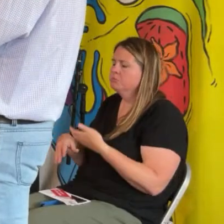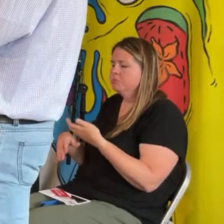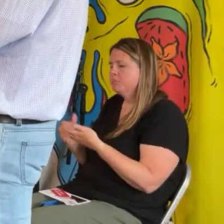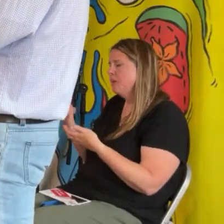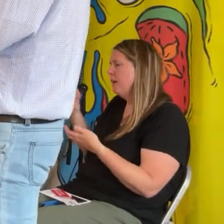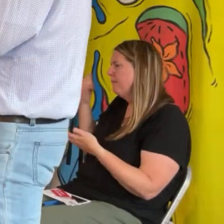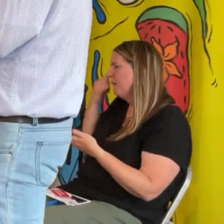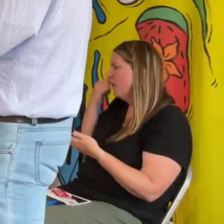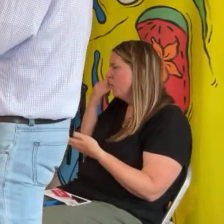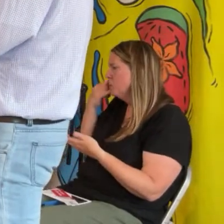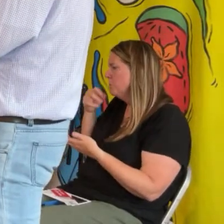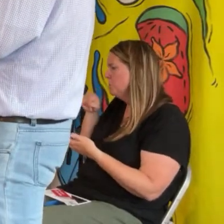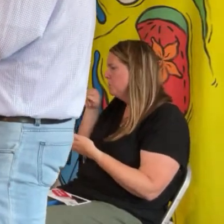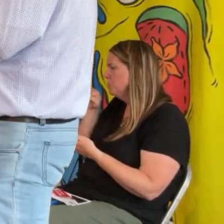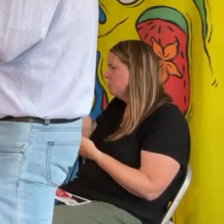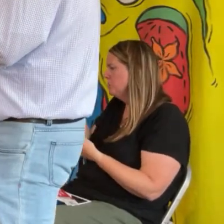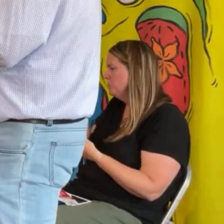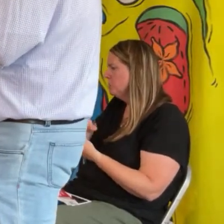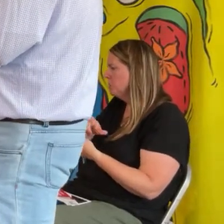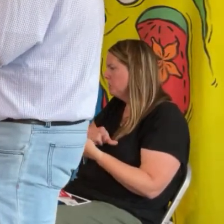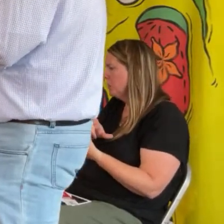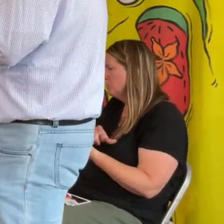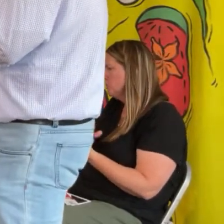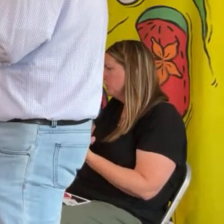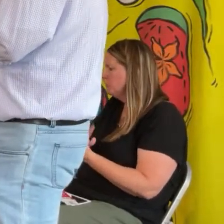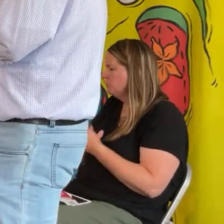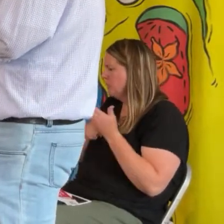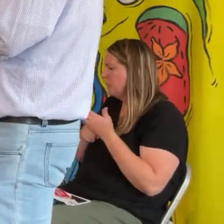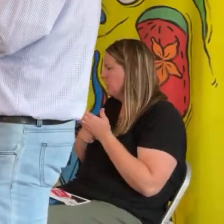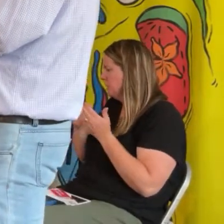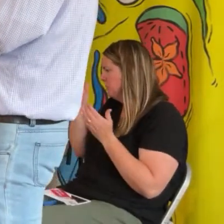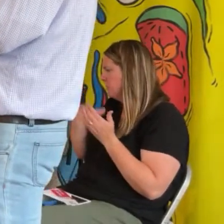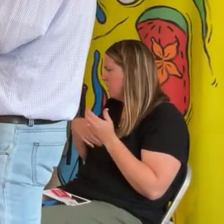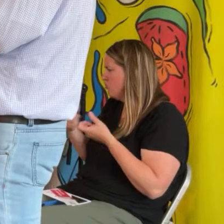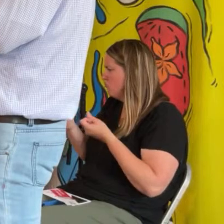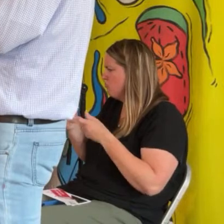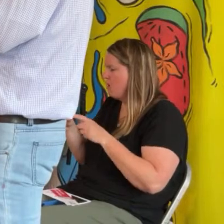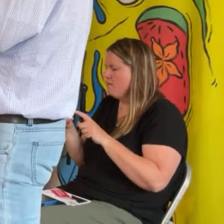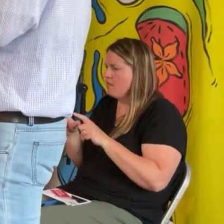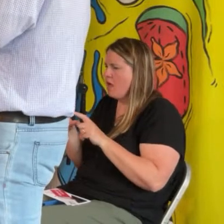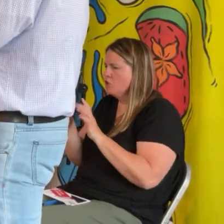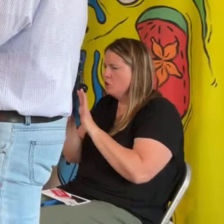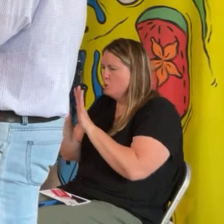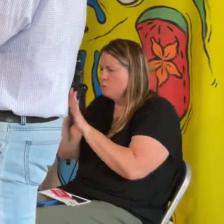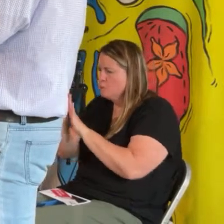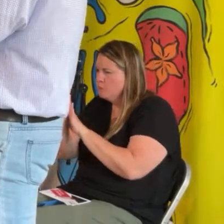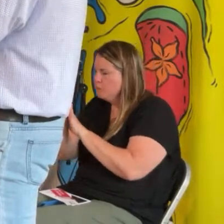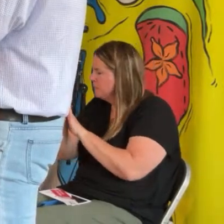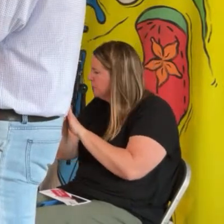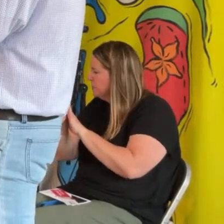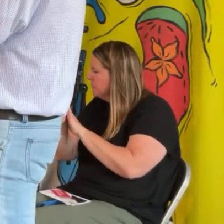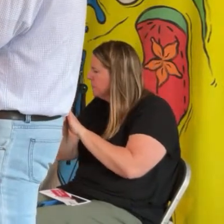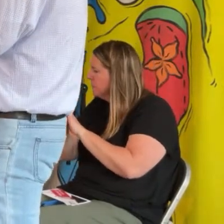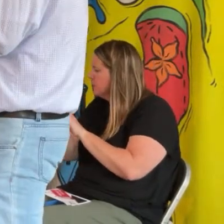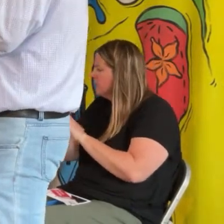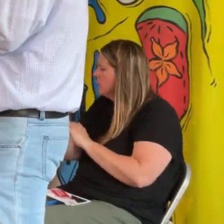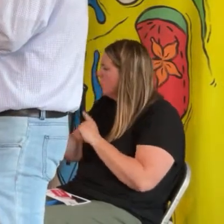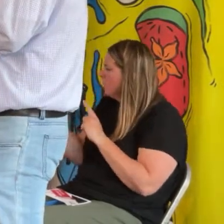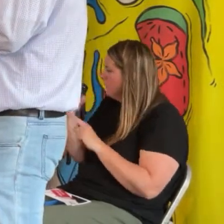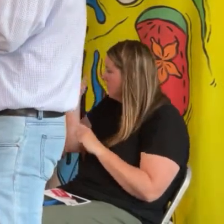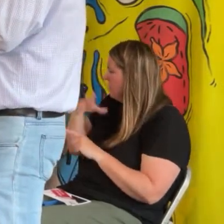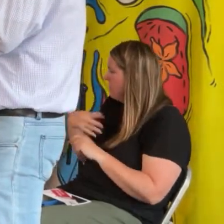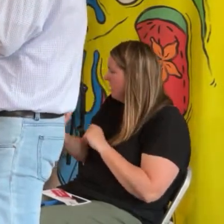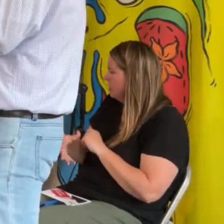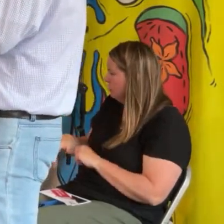cop demanding a man's driver license. When a man reaches for his